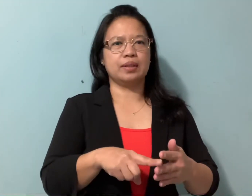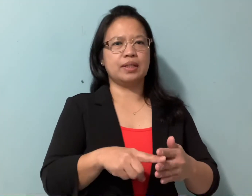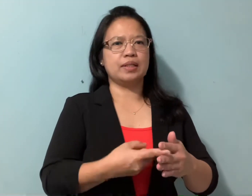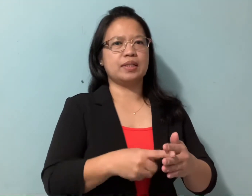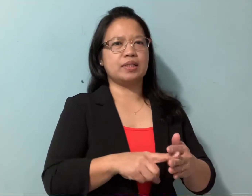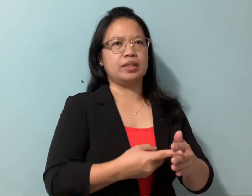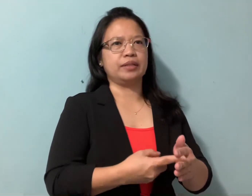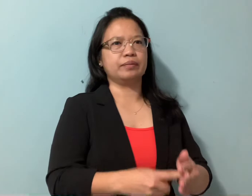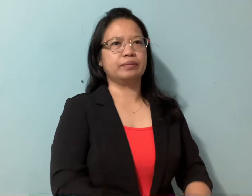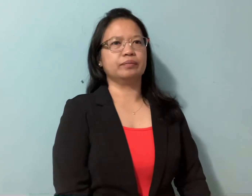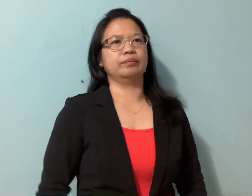Start.